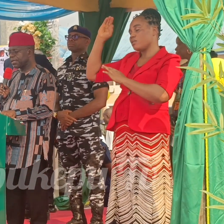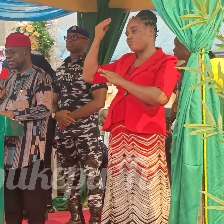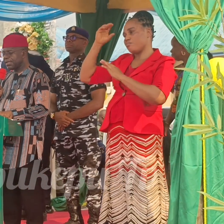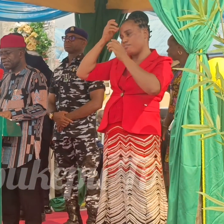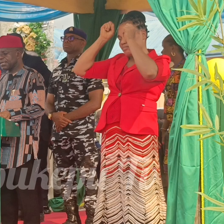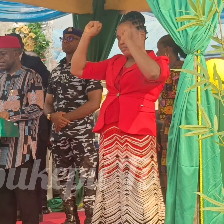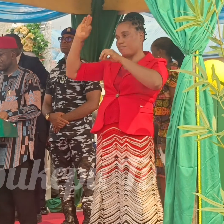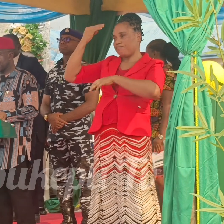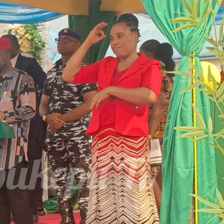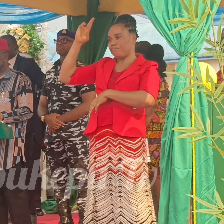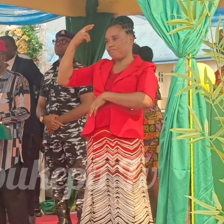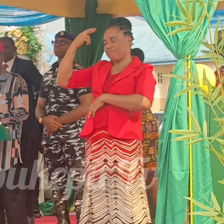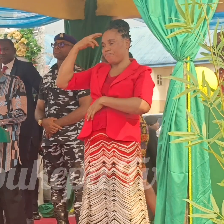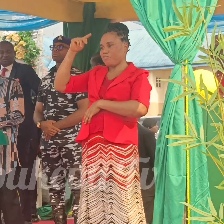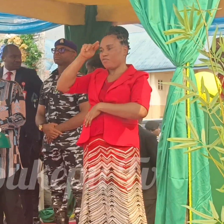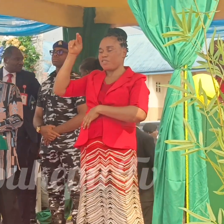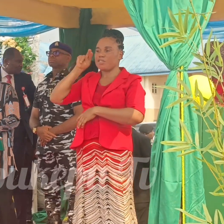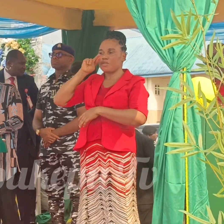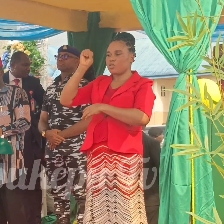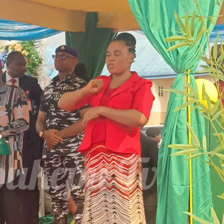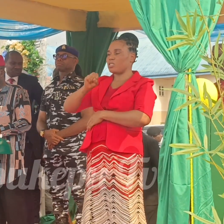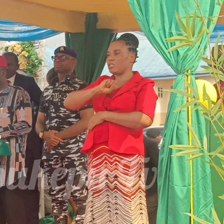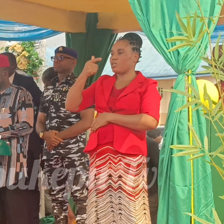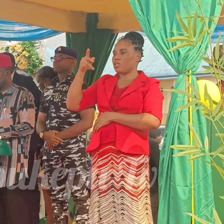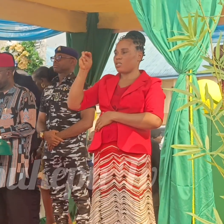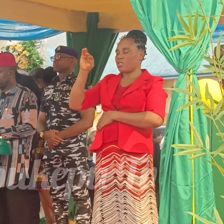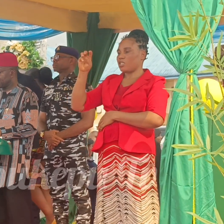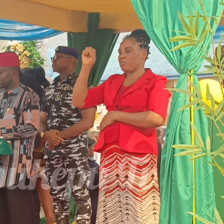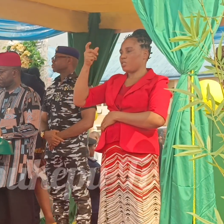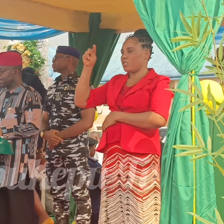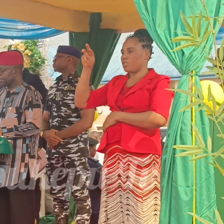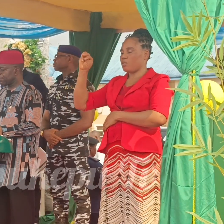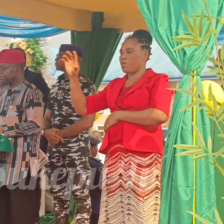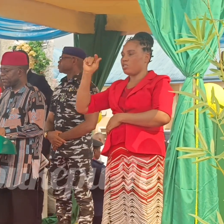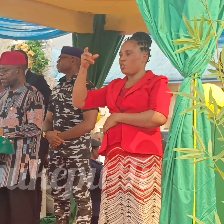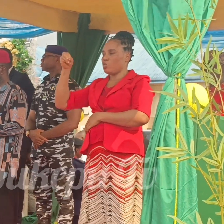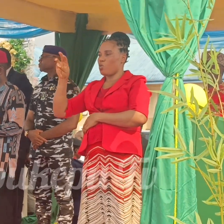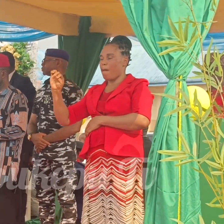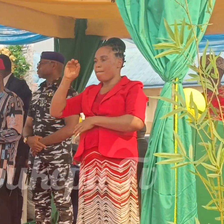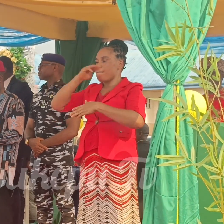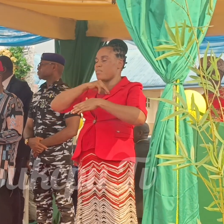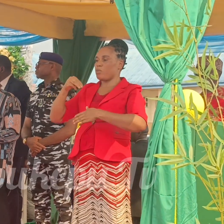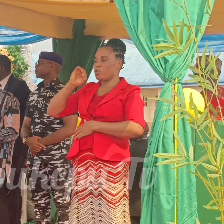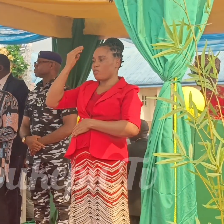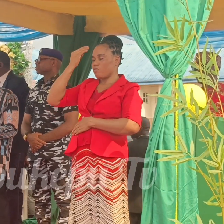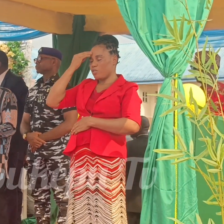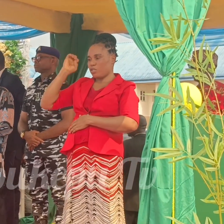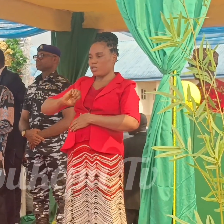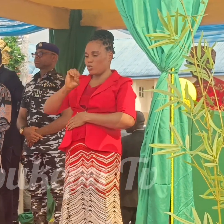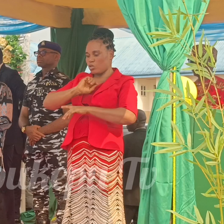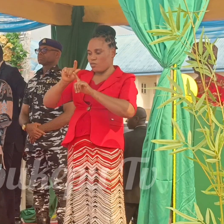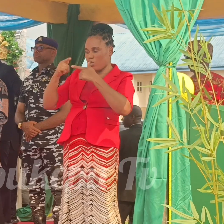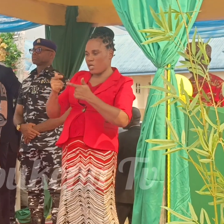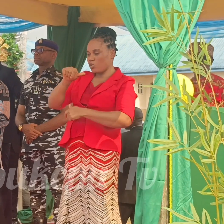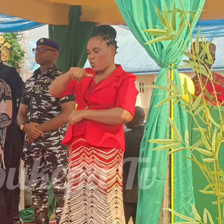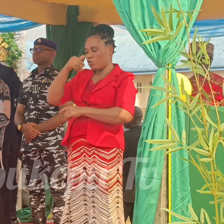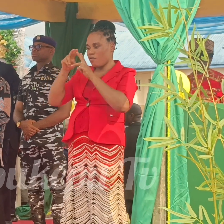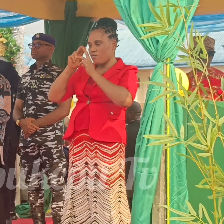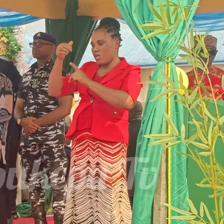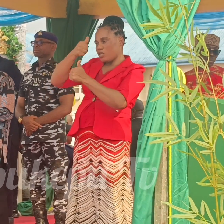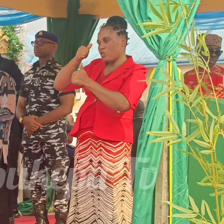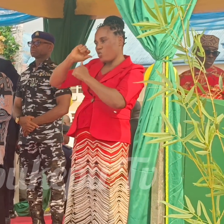Nigeria, Senator Kashim Shettima, GCON, members of the Federal Executive Council and other very senior